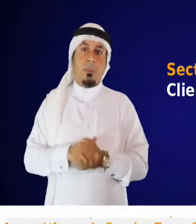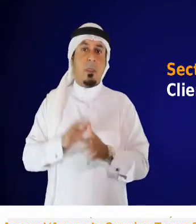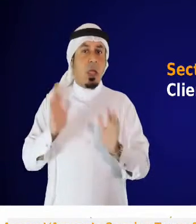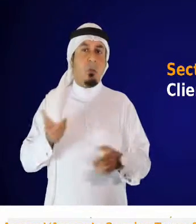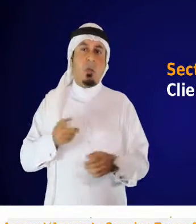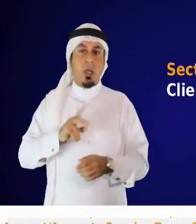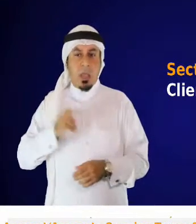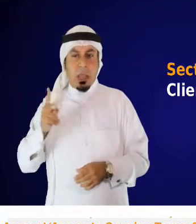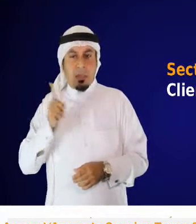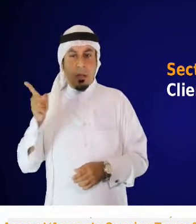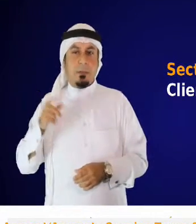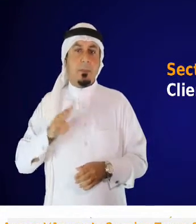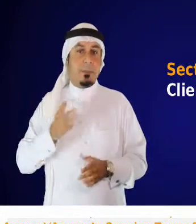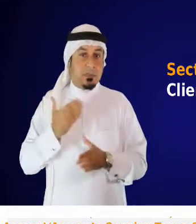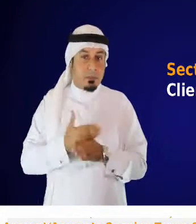bank.